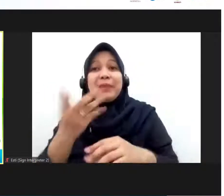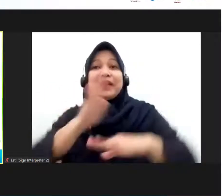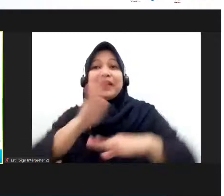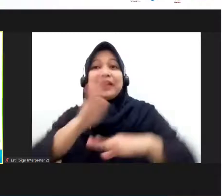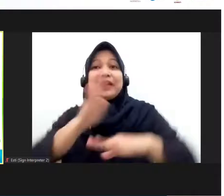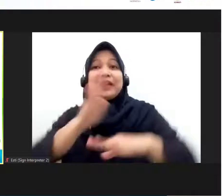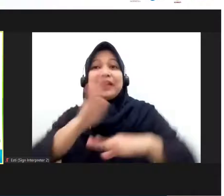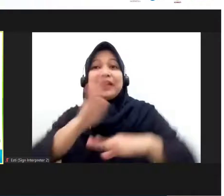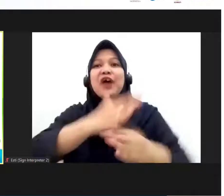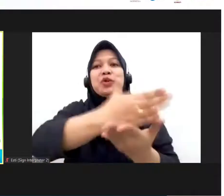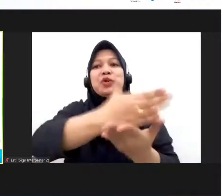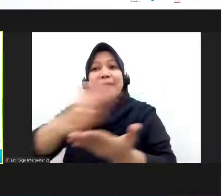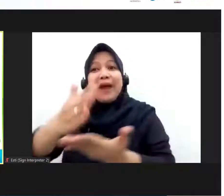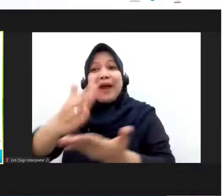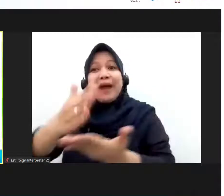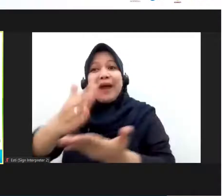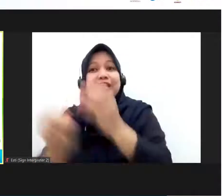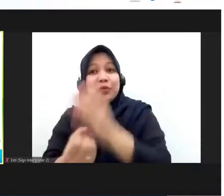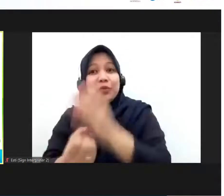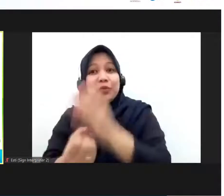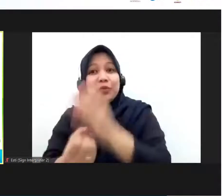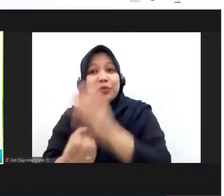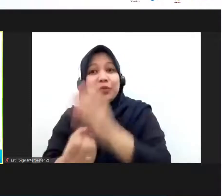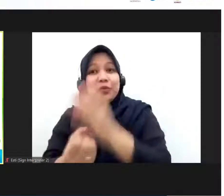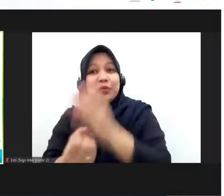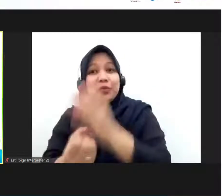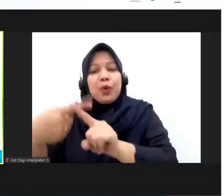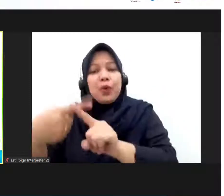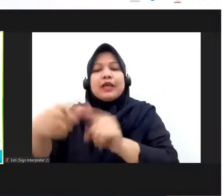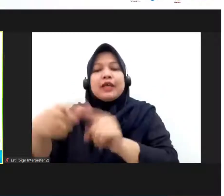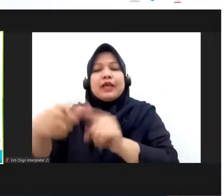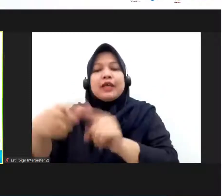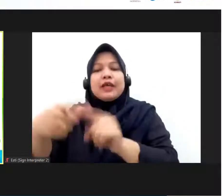also helping each other to have